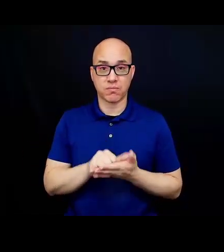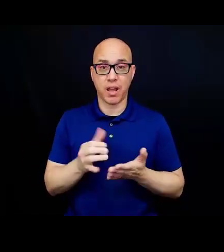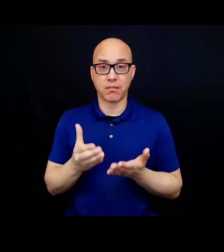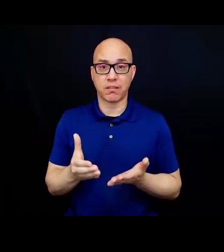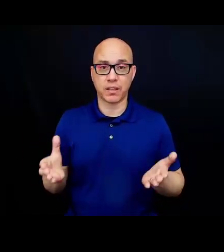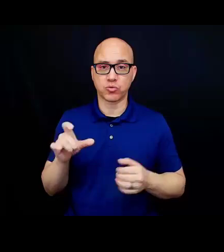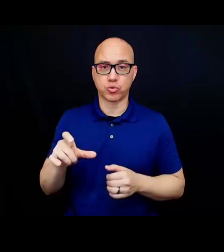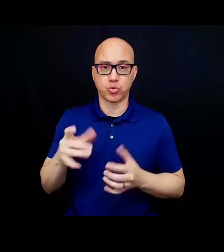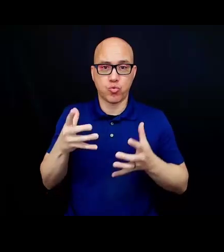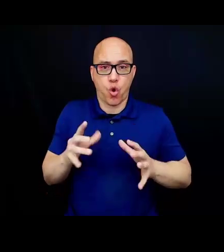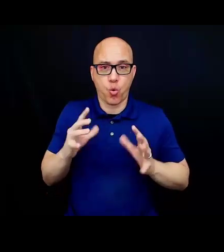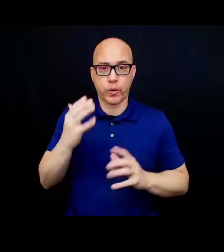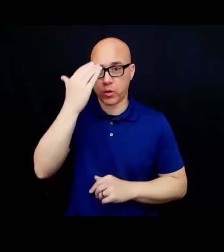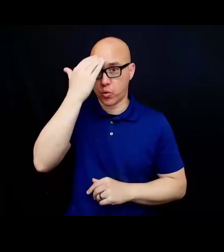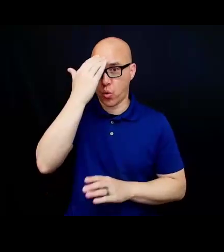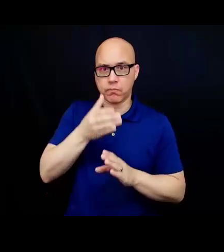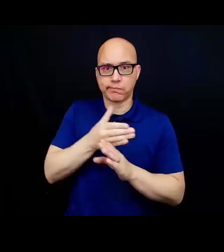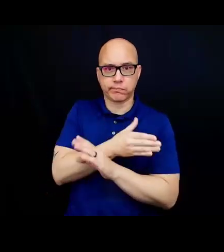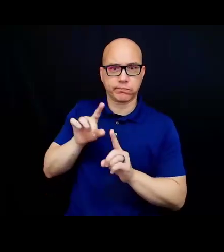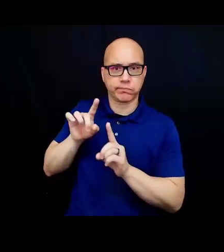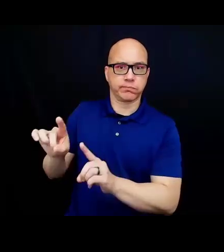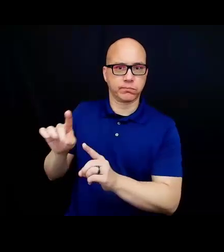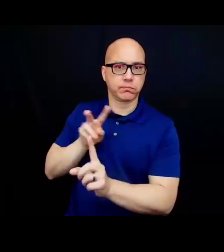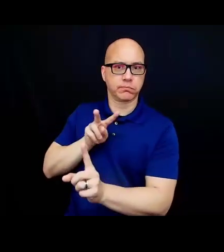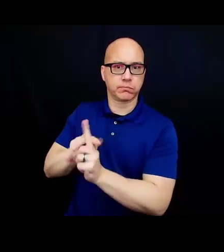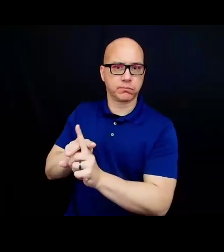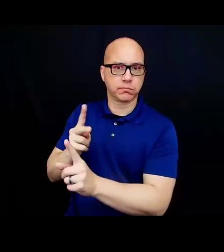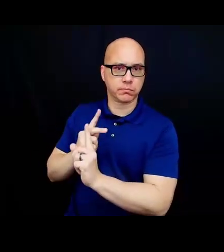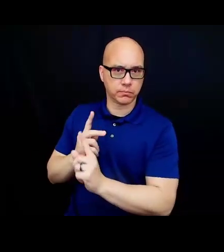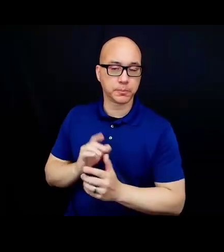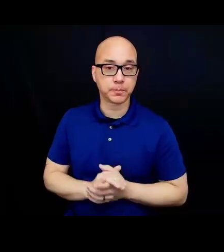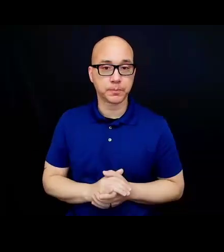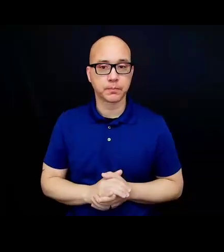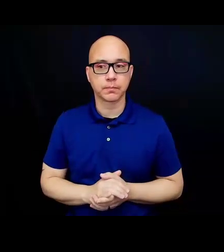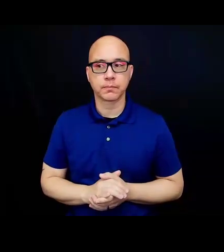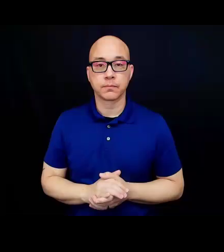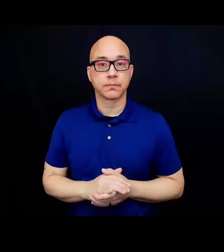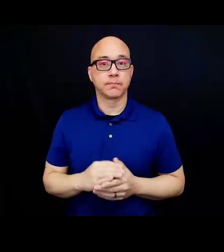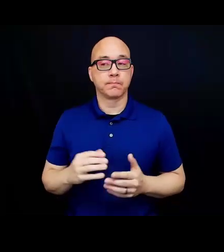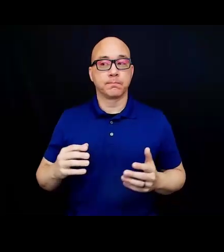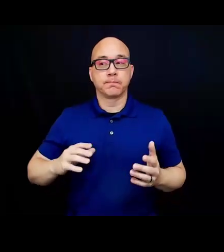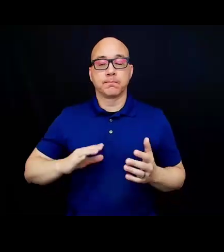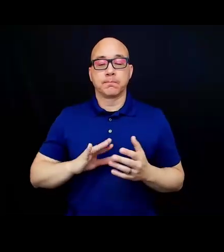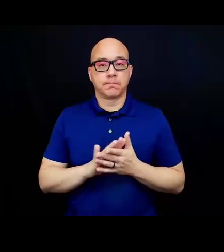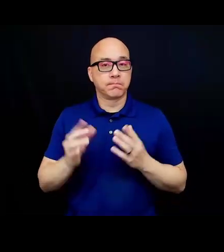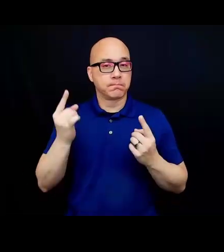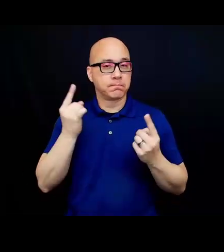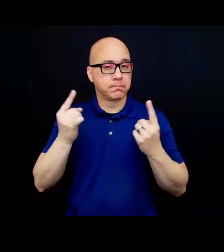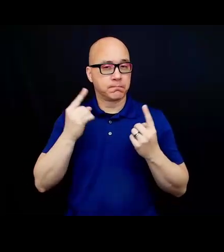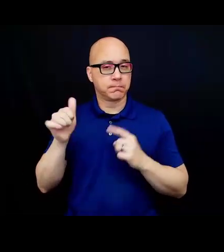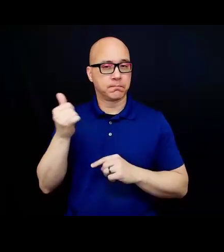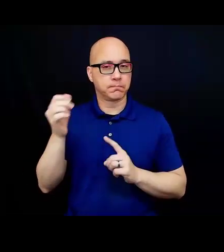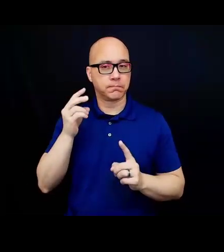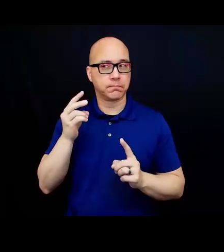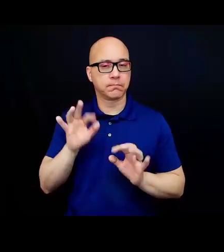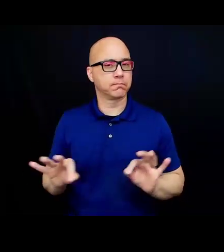know prior to going to apply for a loan. Let's take a look at another point, a